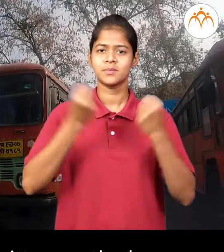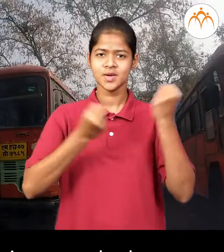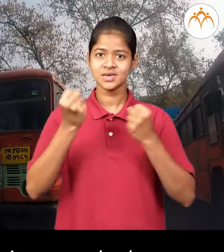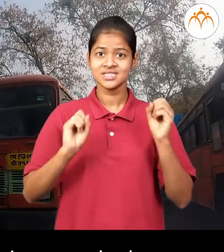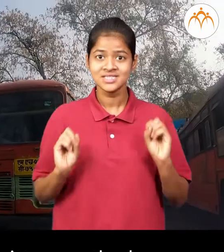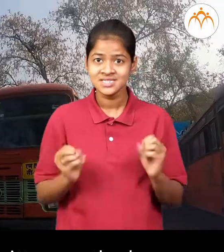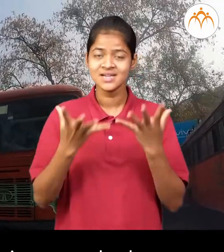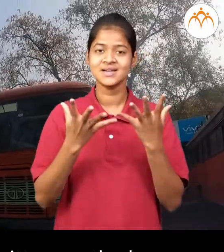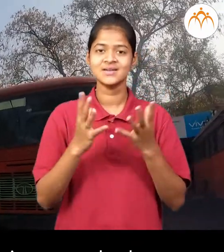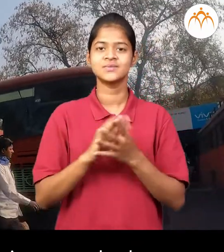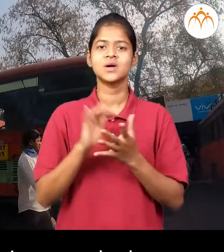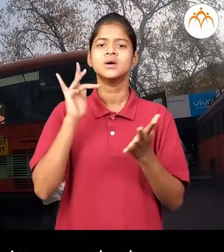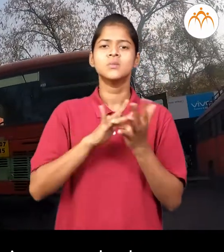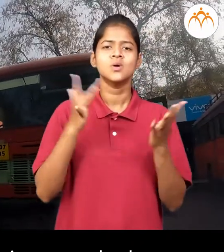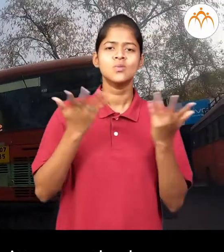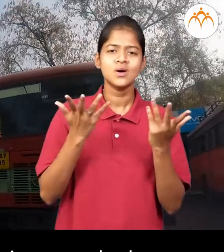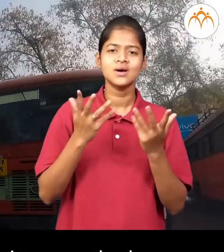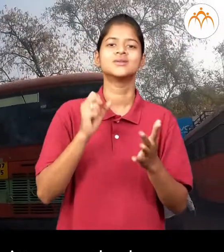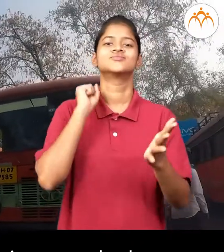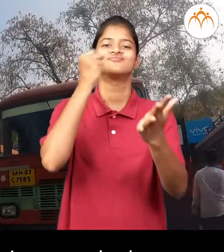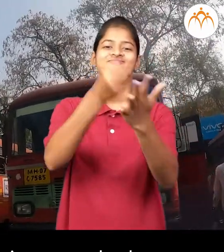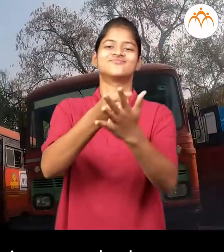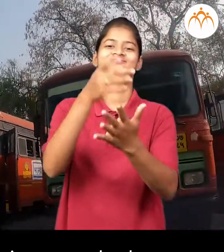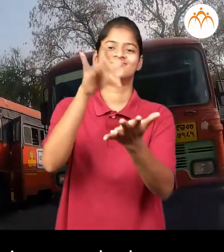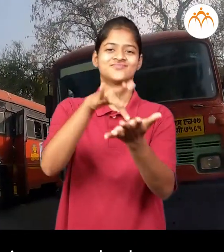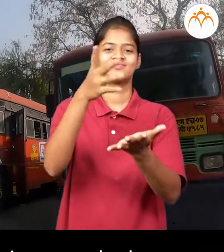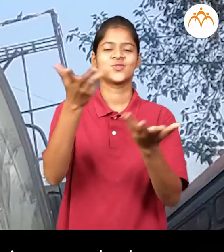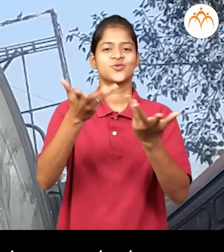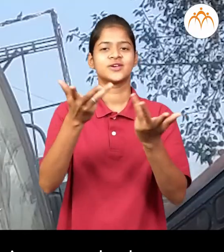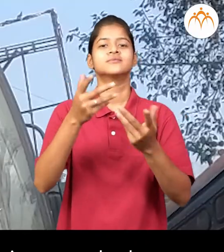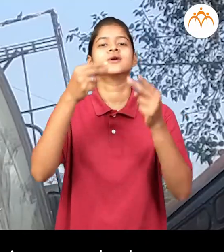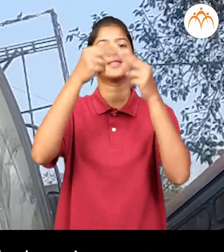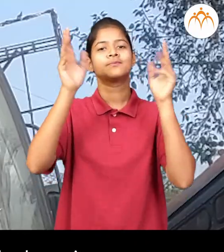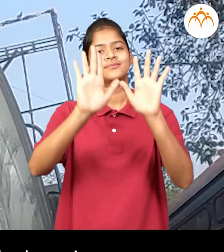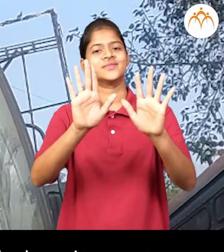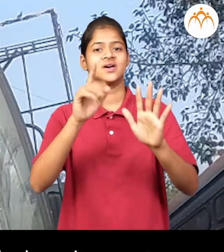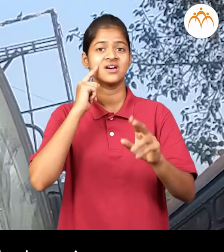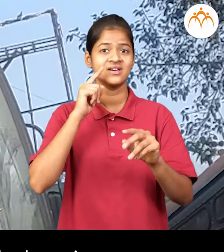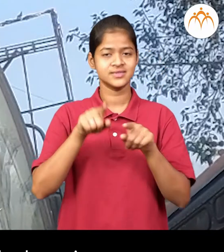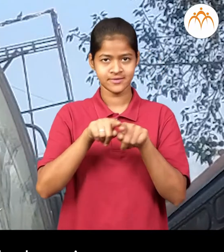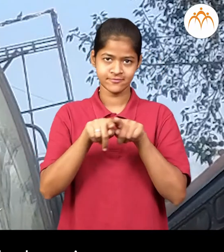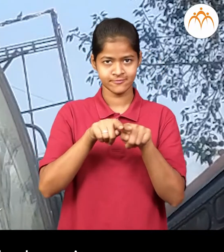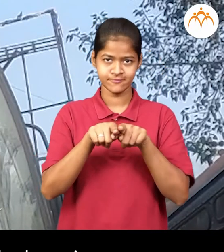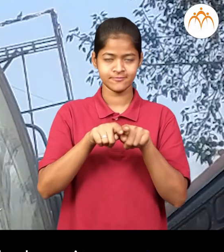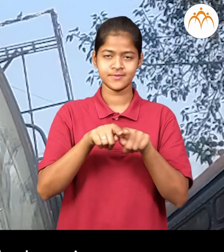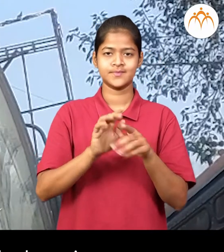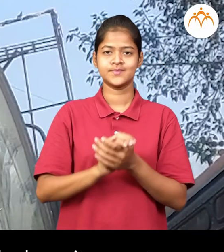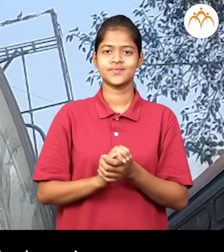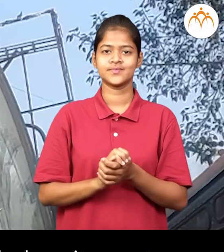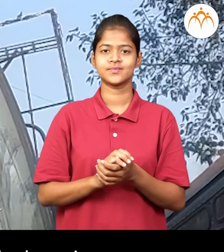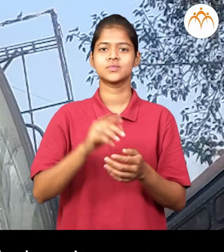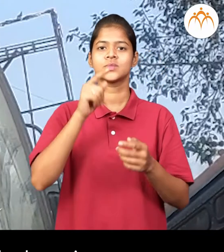Names of the places are written on the buses, where it comes from